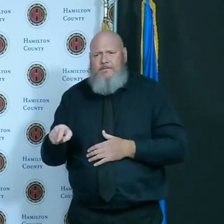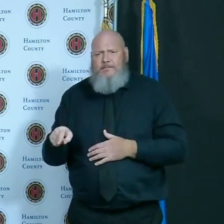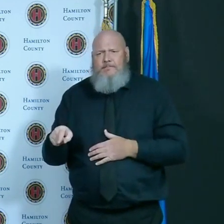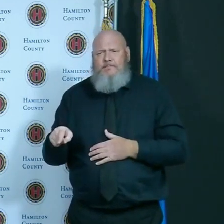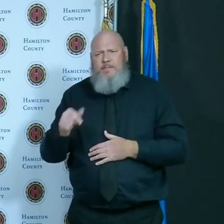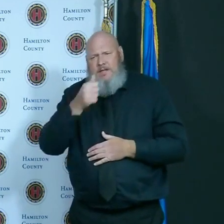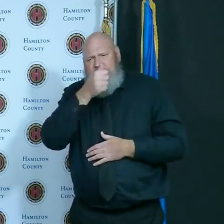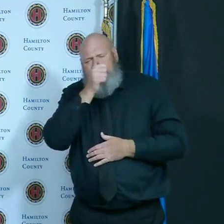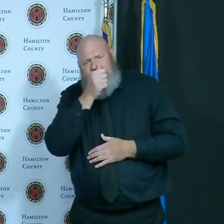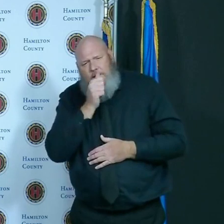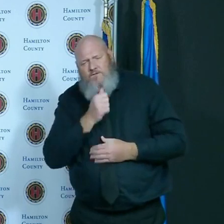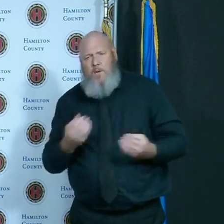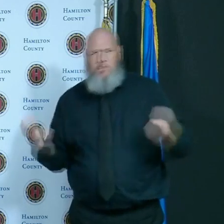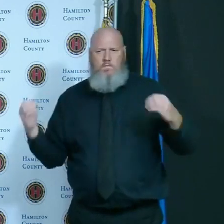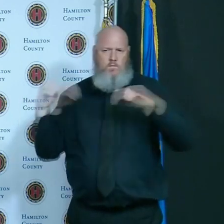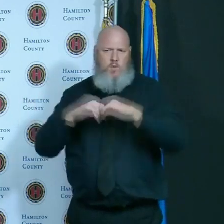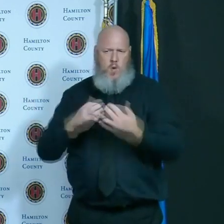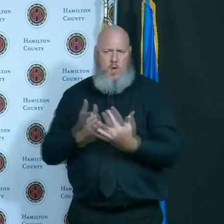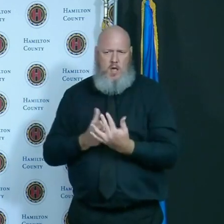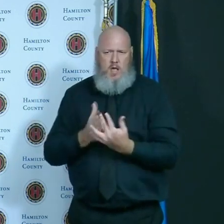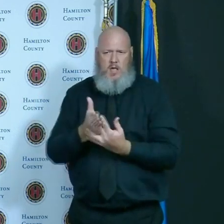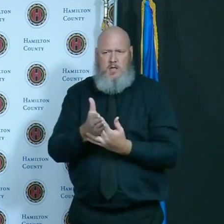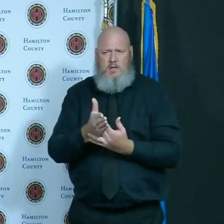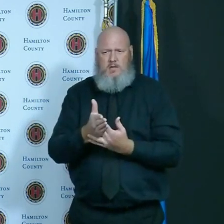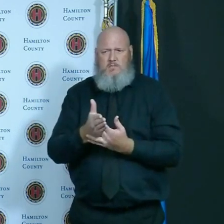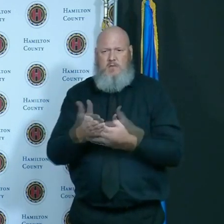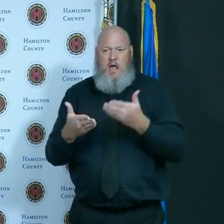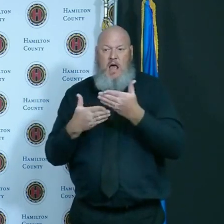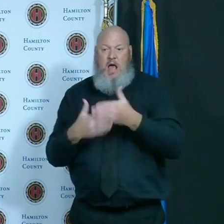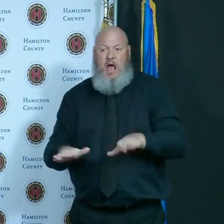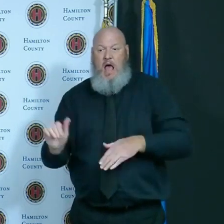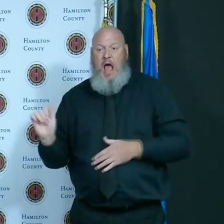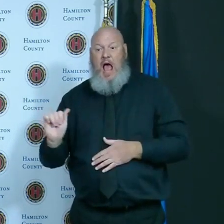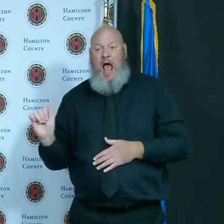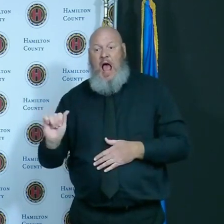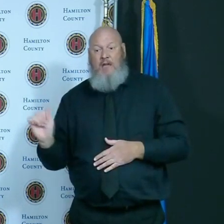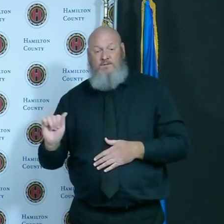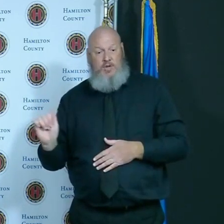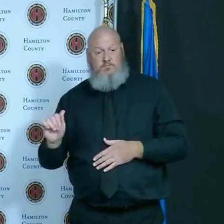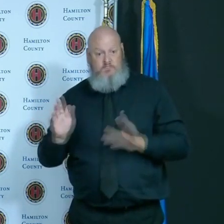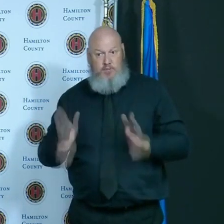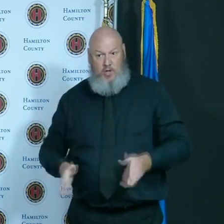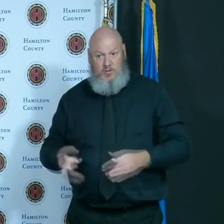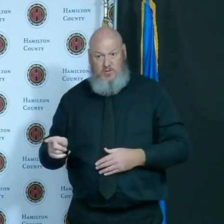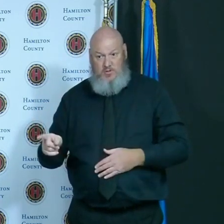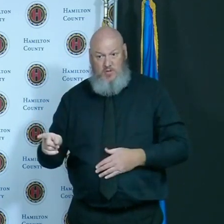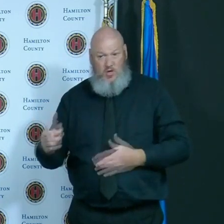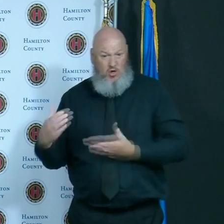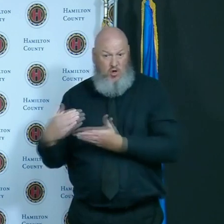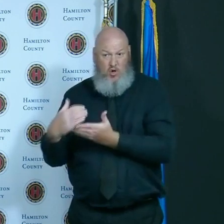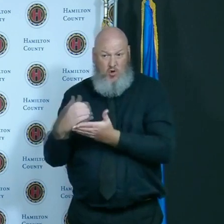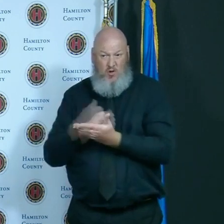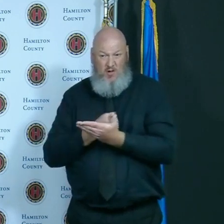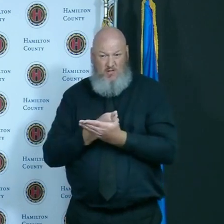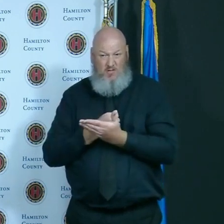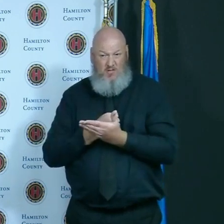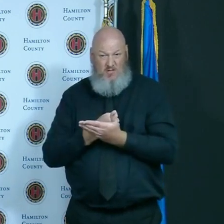61% of what a white family earned in 2010.